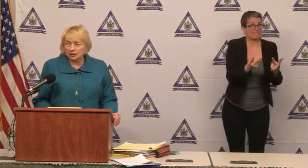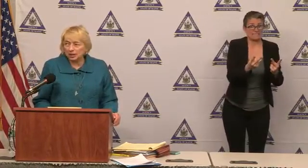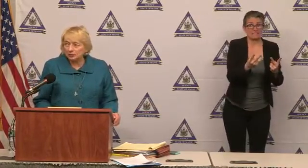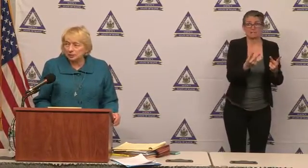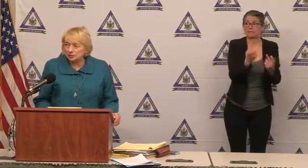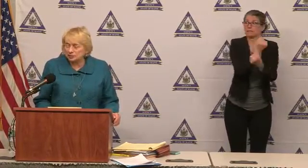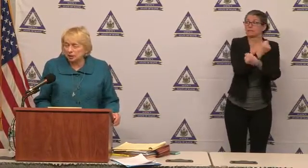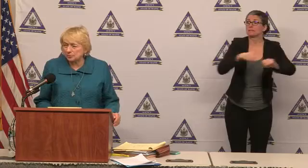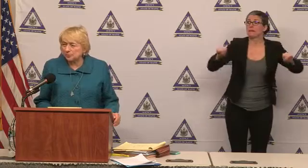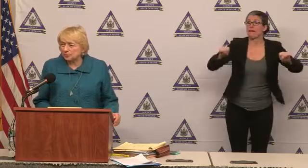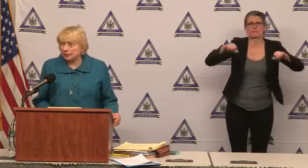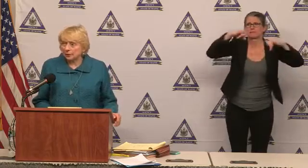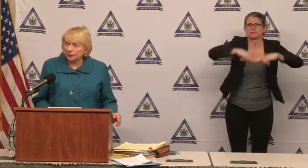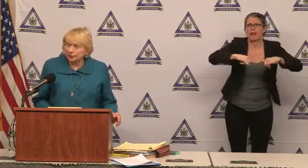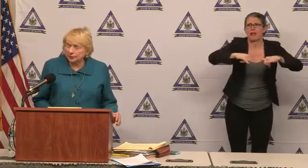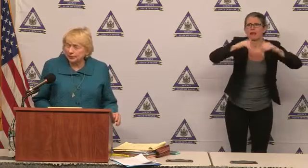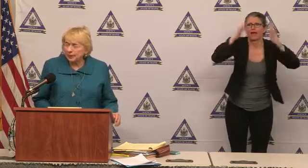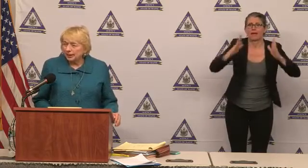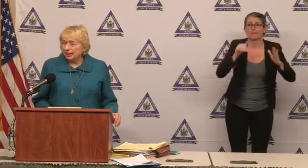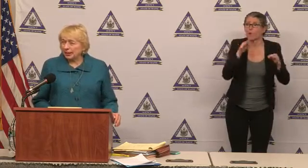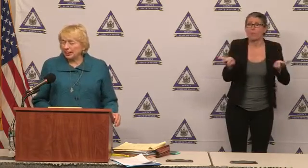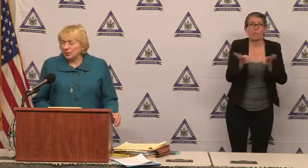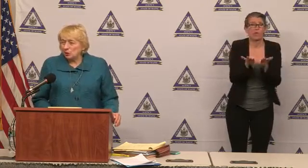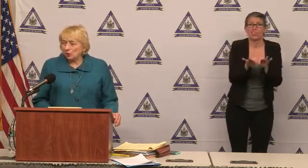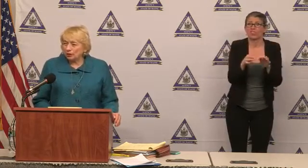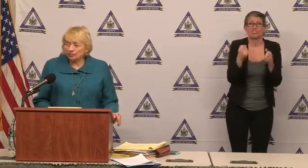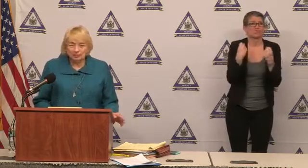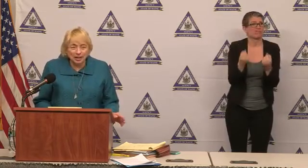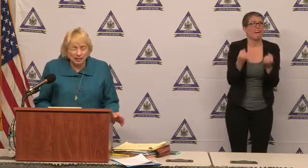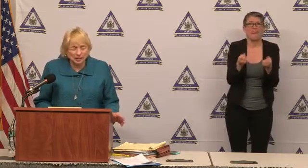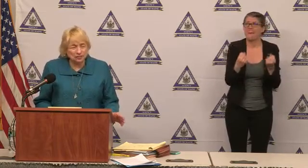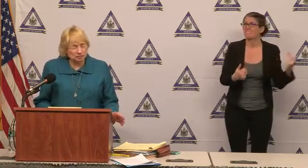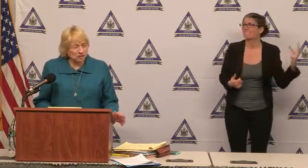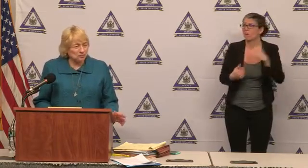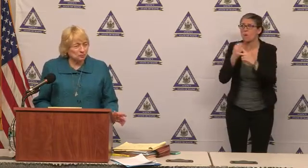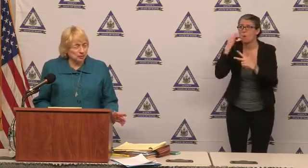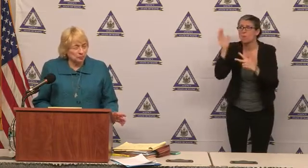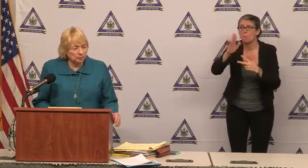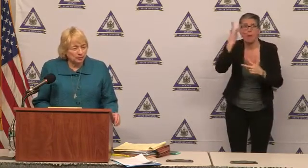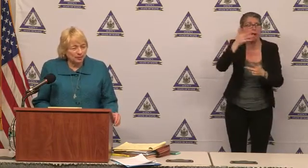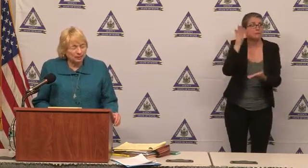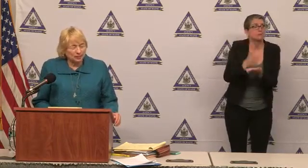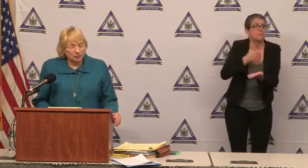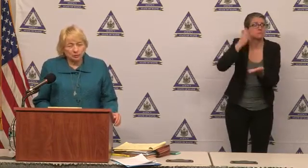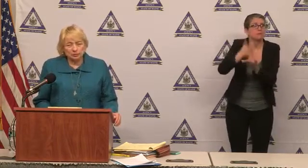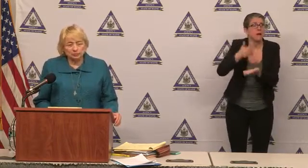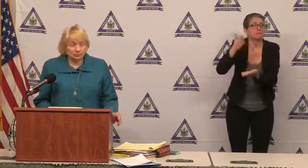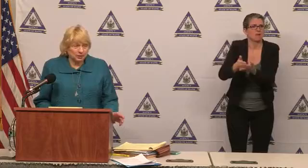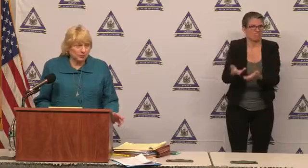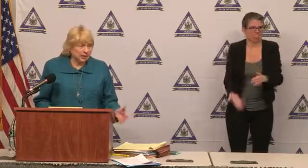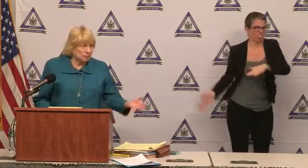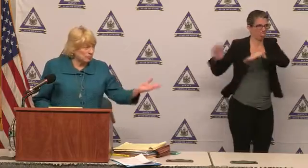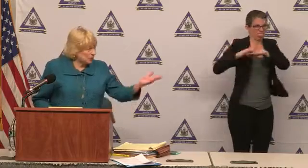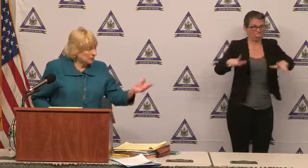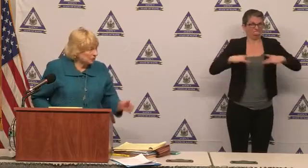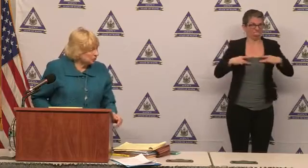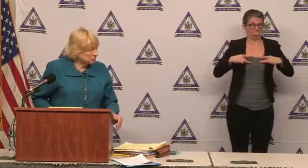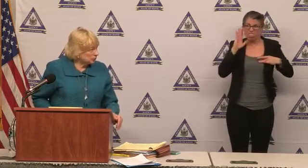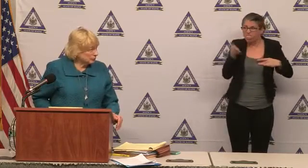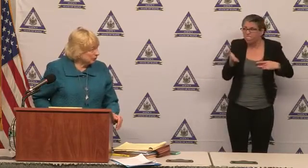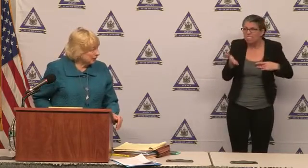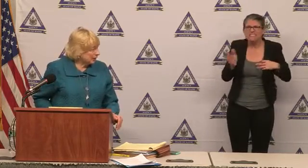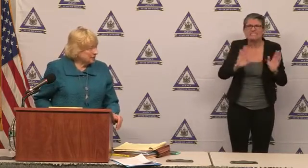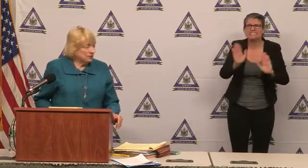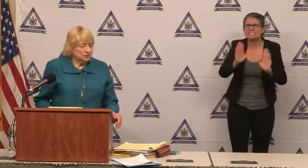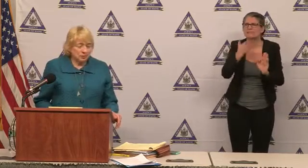stopping at a lot of rest stops. I know I couldn't. Or flying in a congested airplane. Or, Amtrak's not really